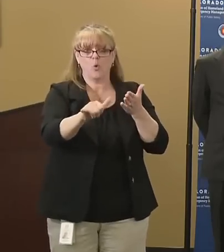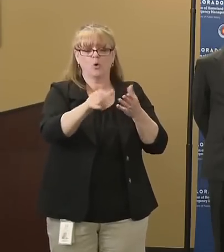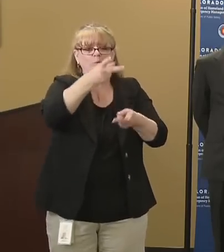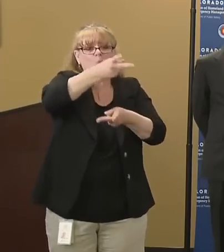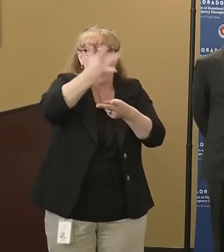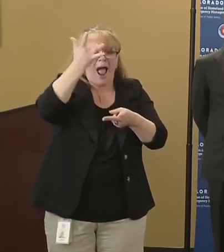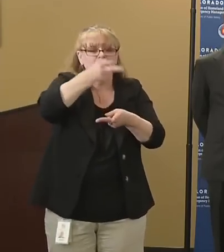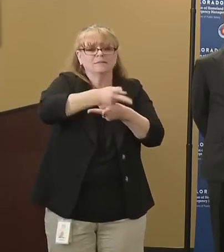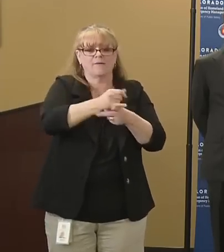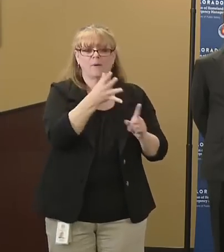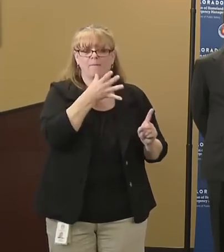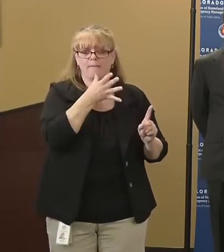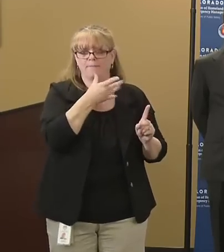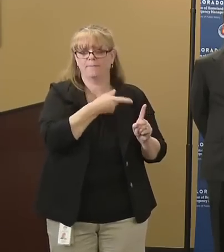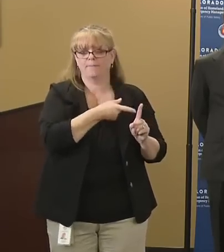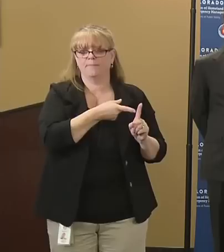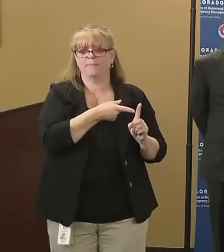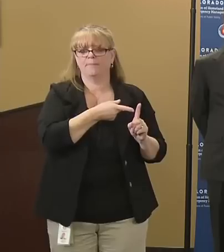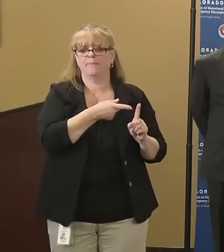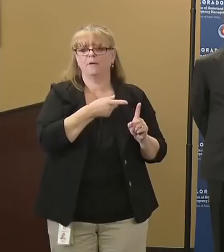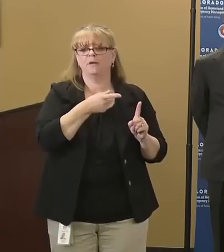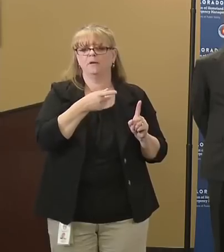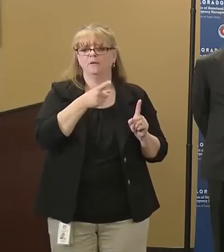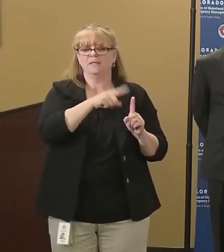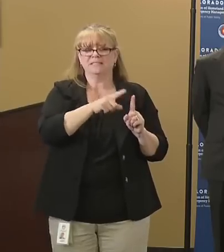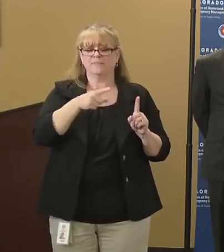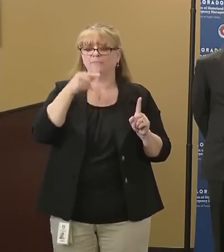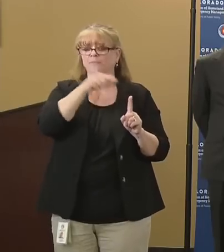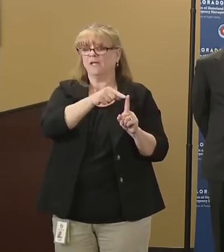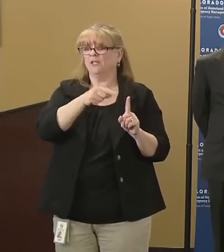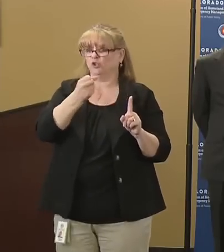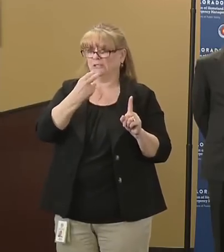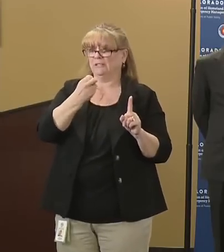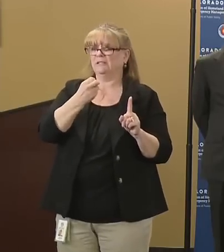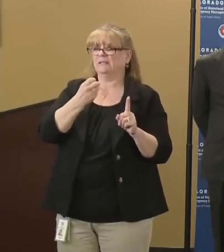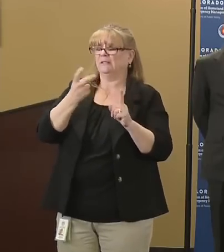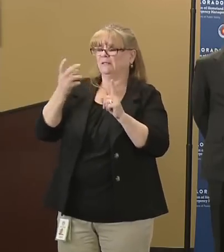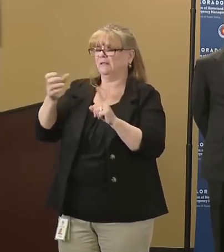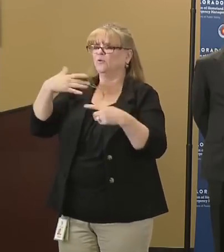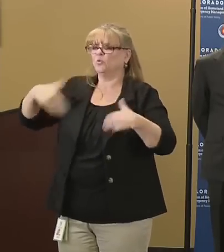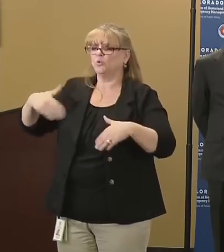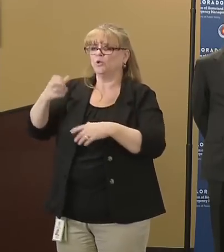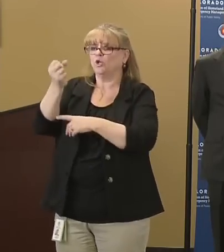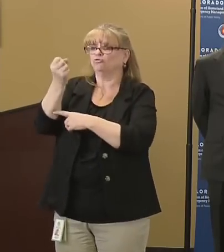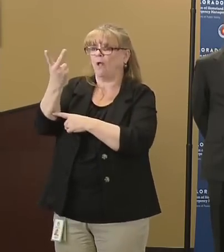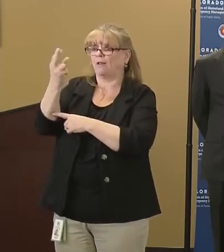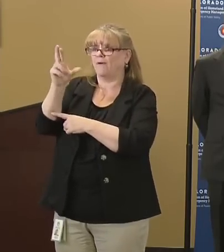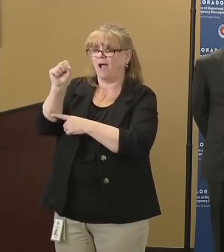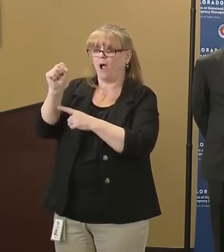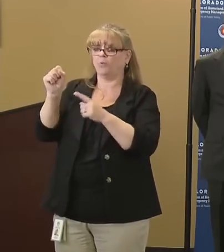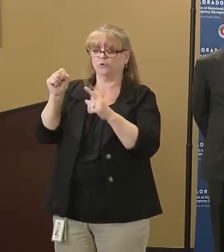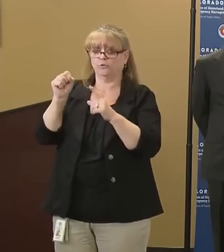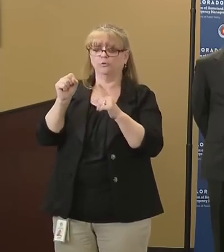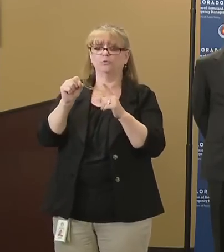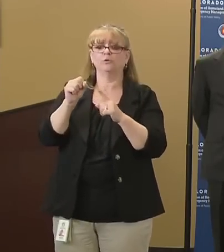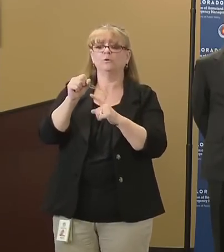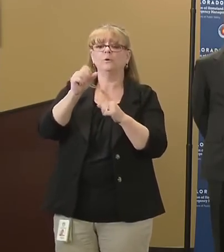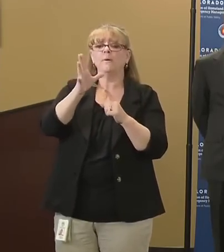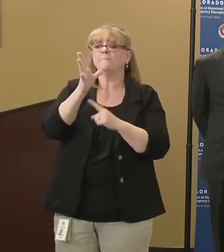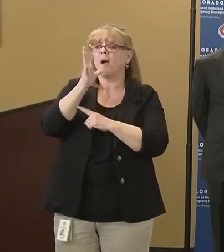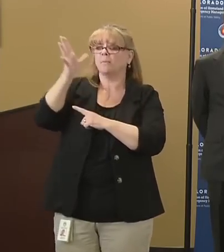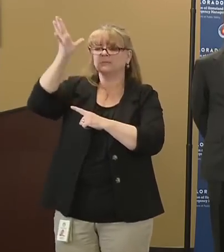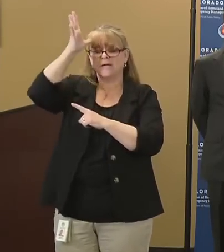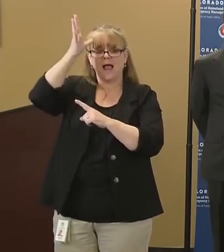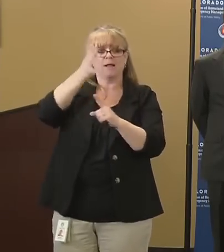kindness. Within a 12-hour span, I lost my dad and my mom. This has been a science fiction